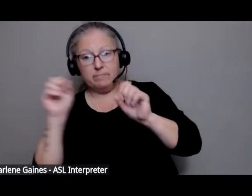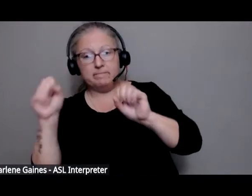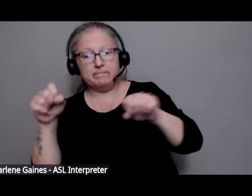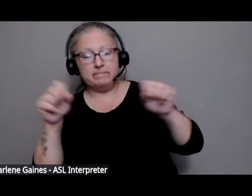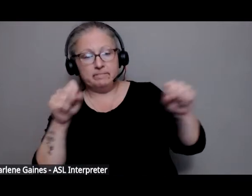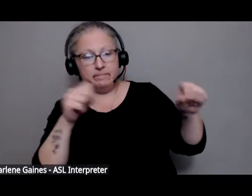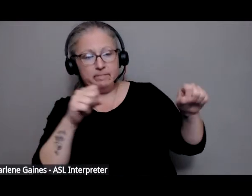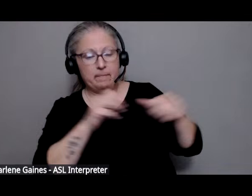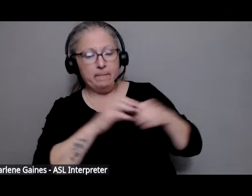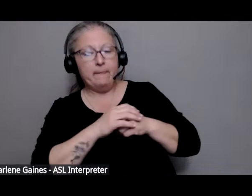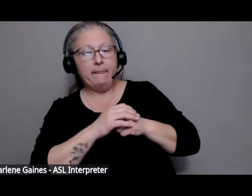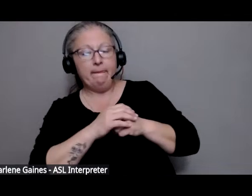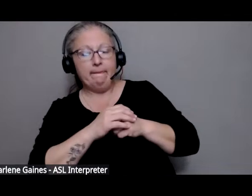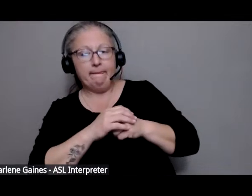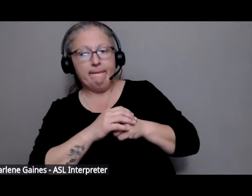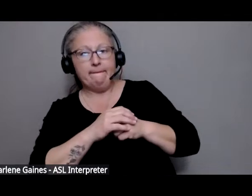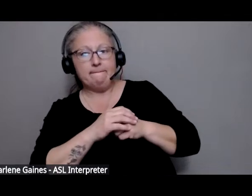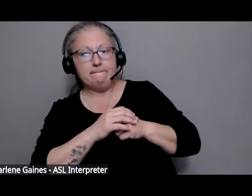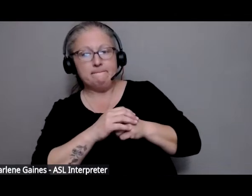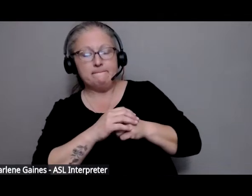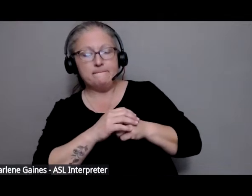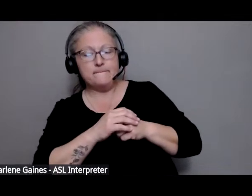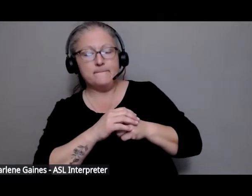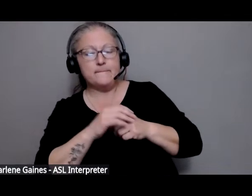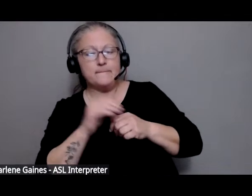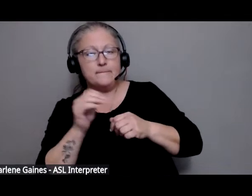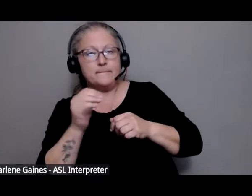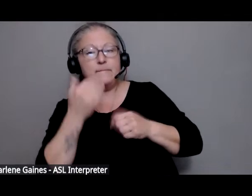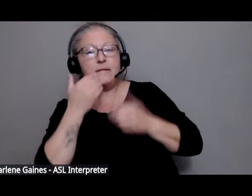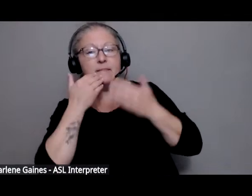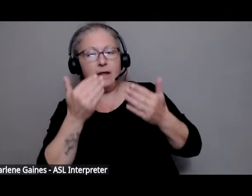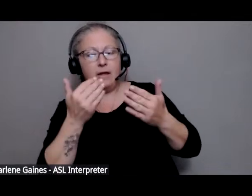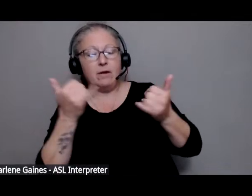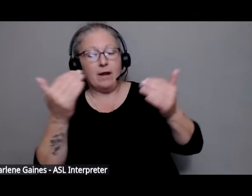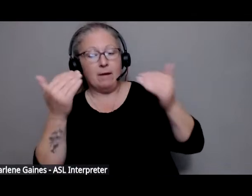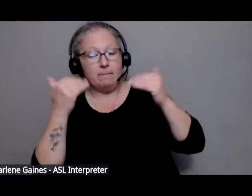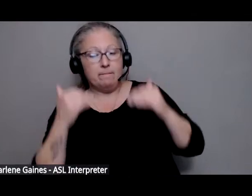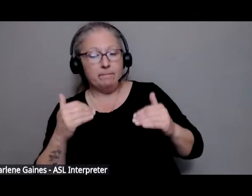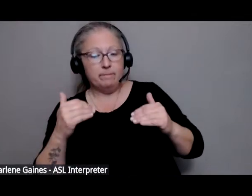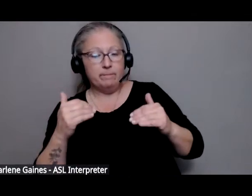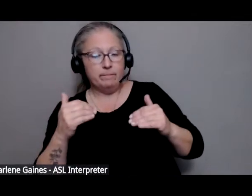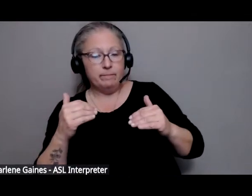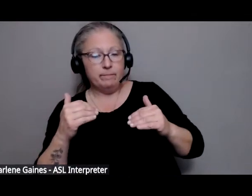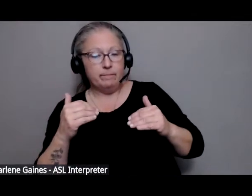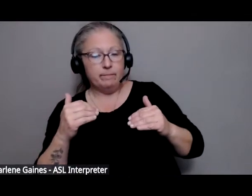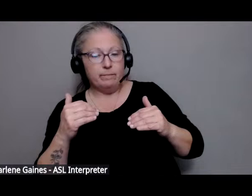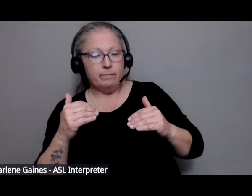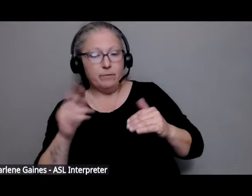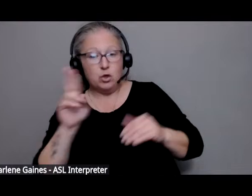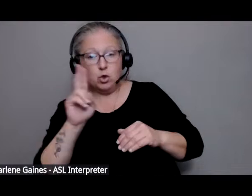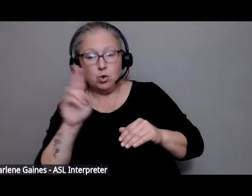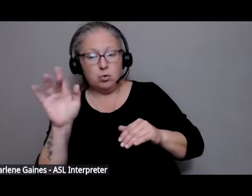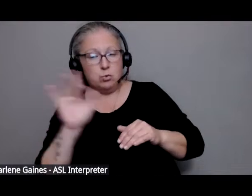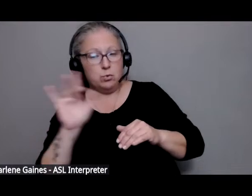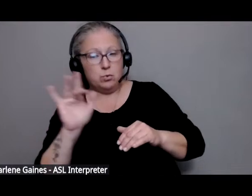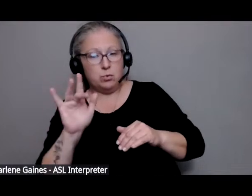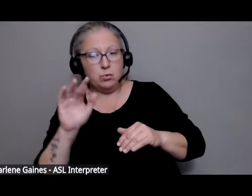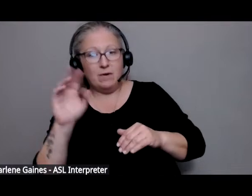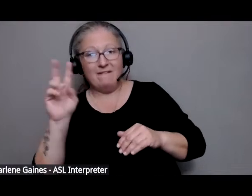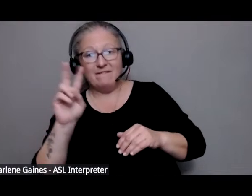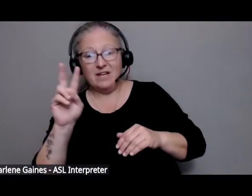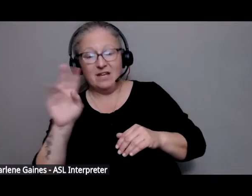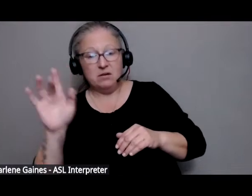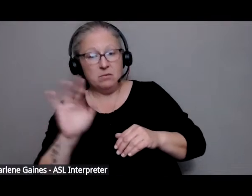Aye. Okay, thank you. We'll go to, it's nothing in U, nothing in